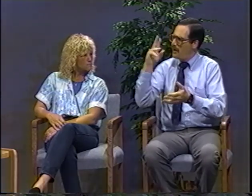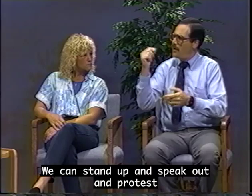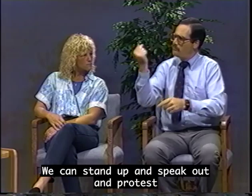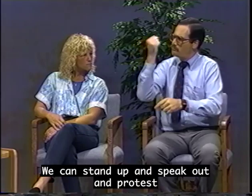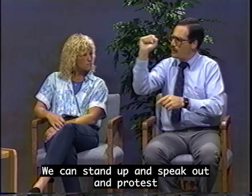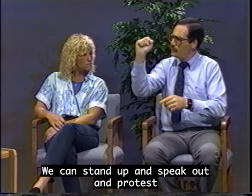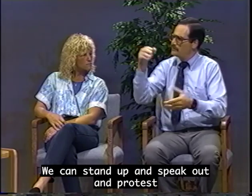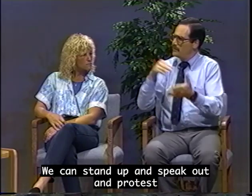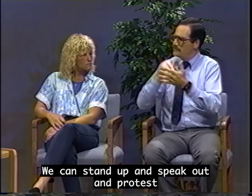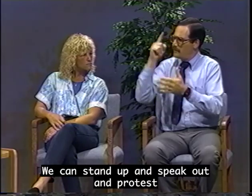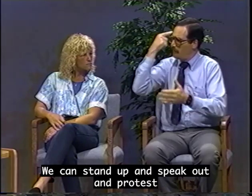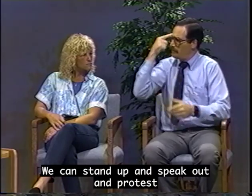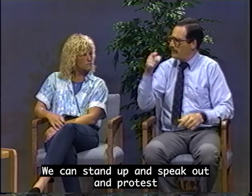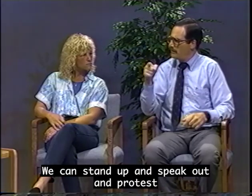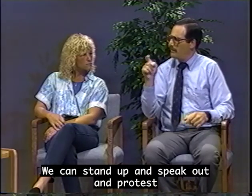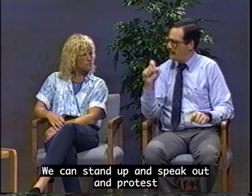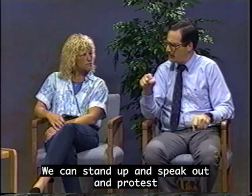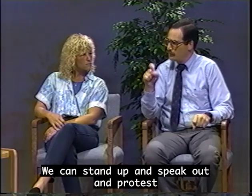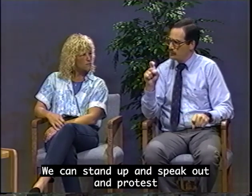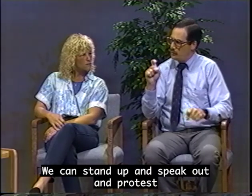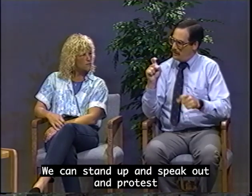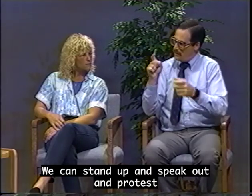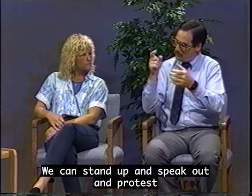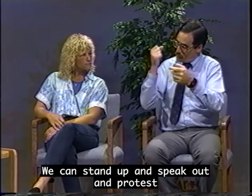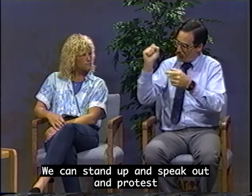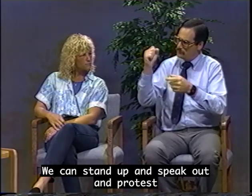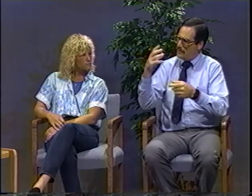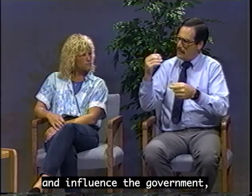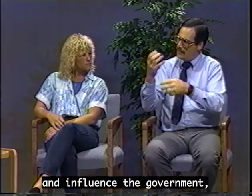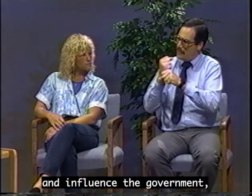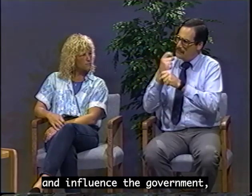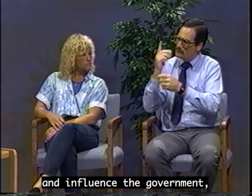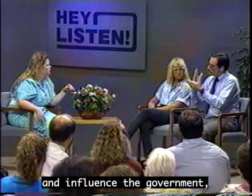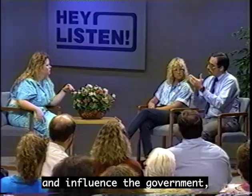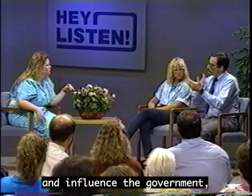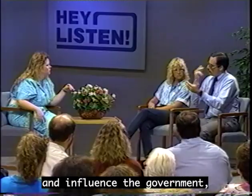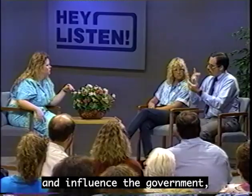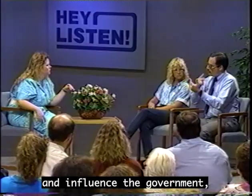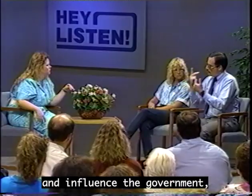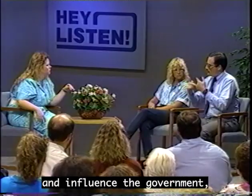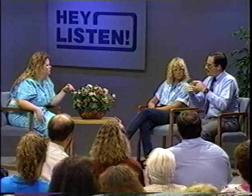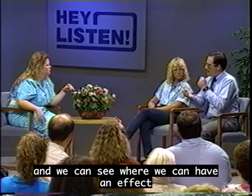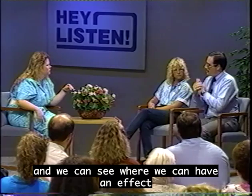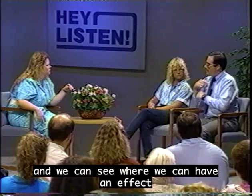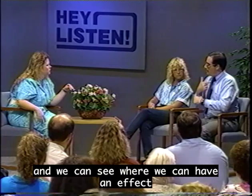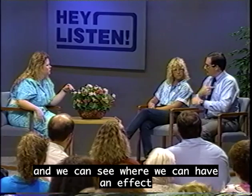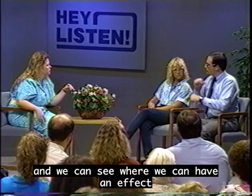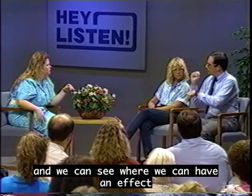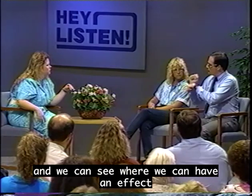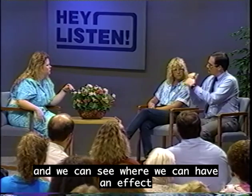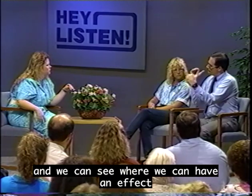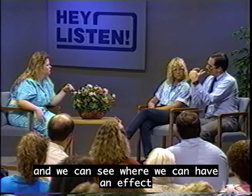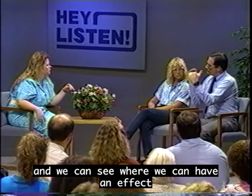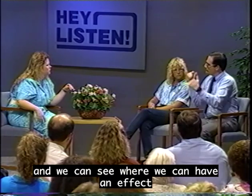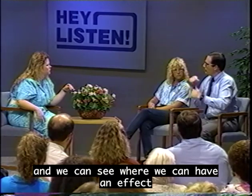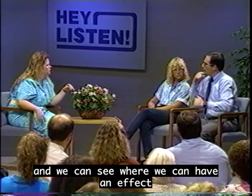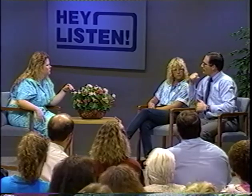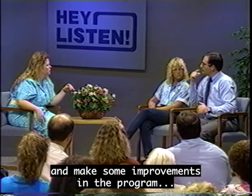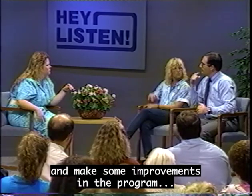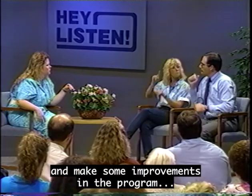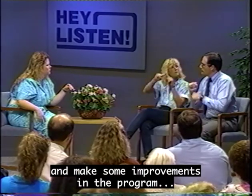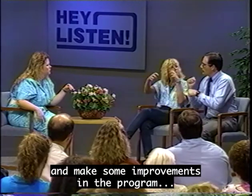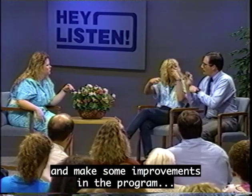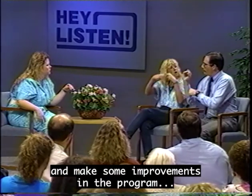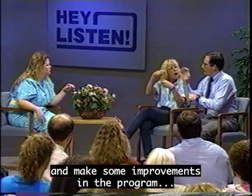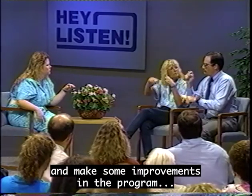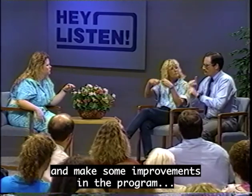capable. We can stand up and speak out and protest and influence the government. And we can see where we can have an effect to